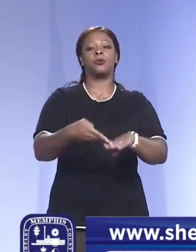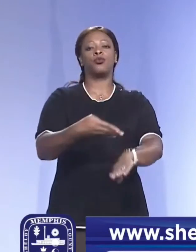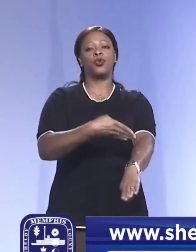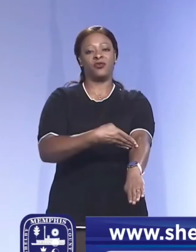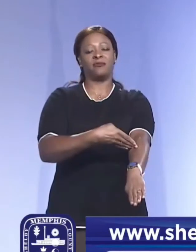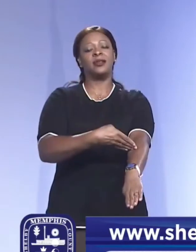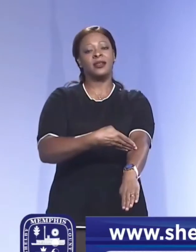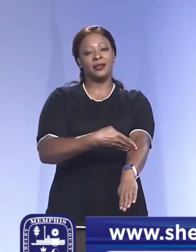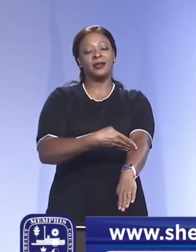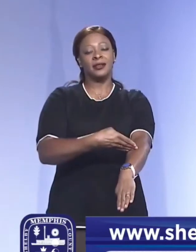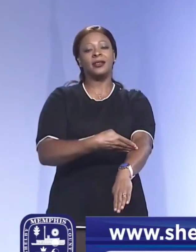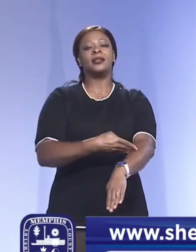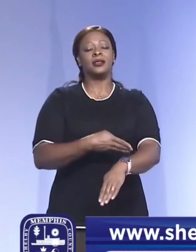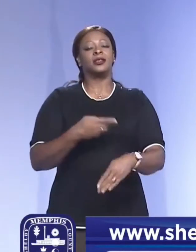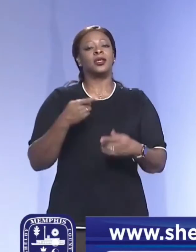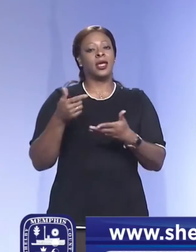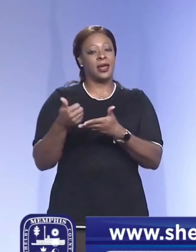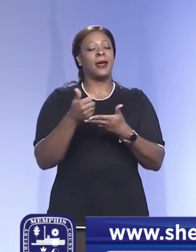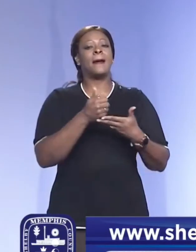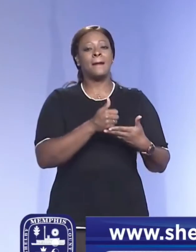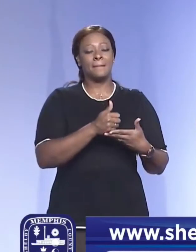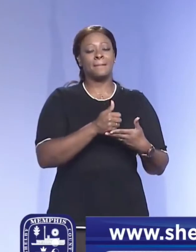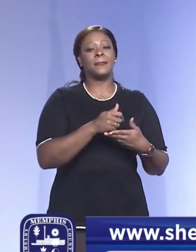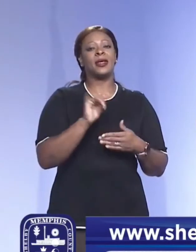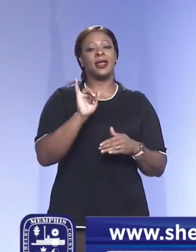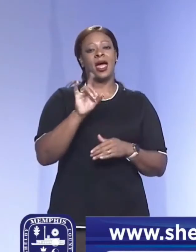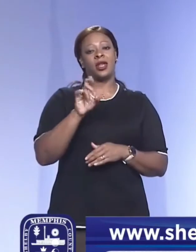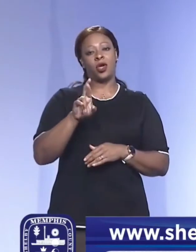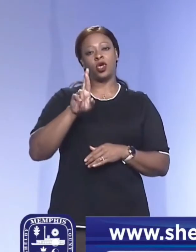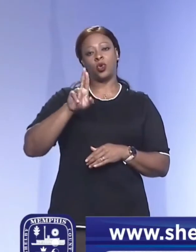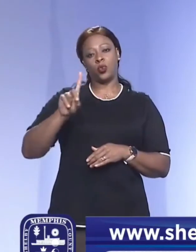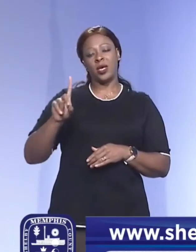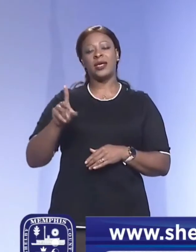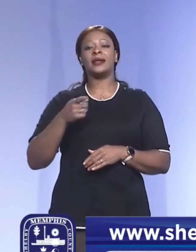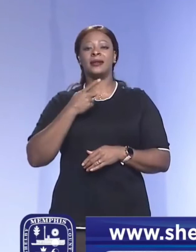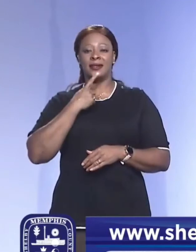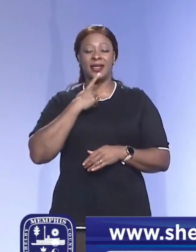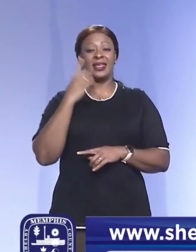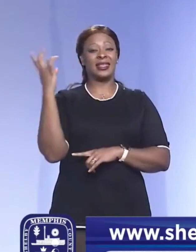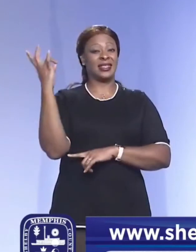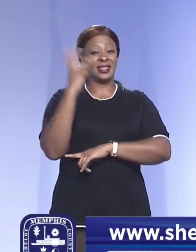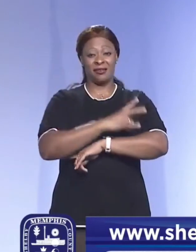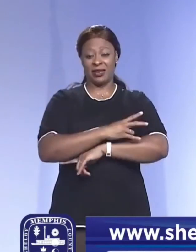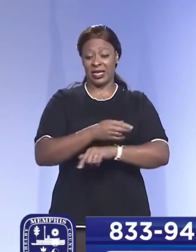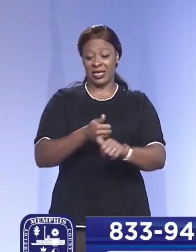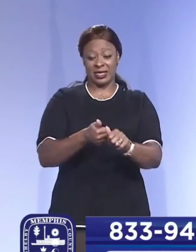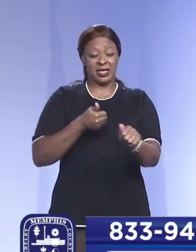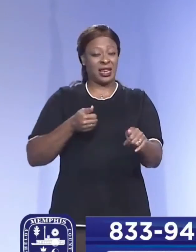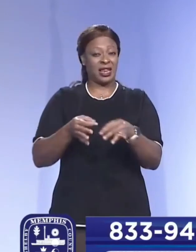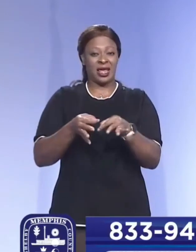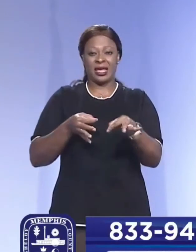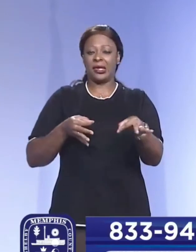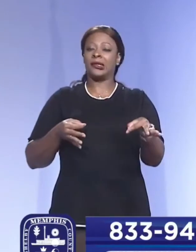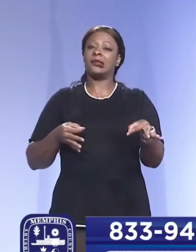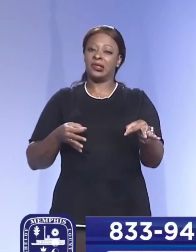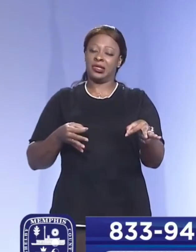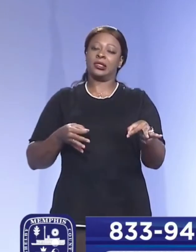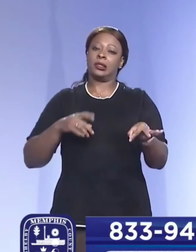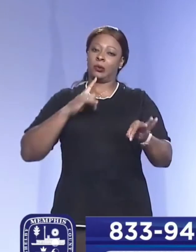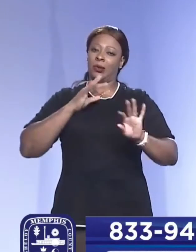and help. As Dr. Rudd just mentioned, 7 days delay